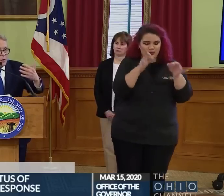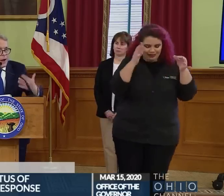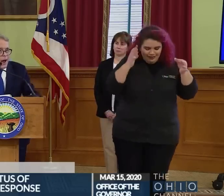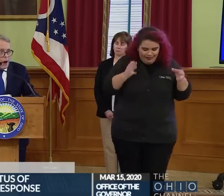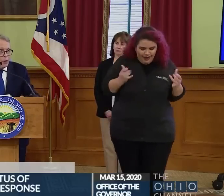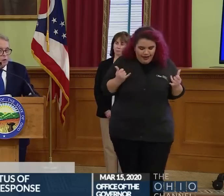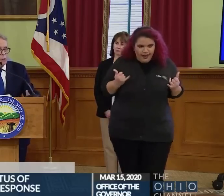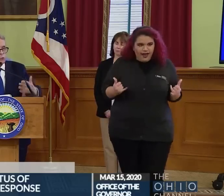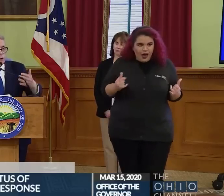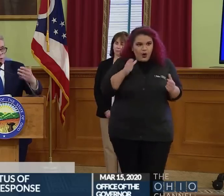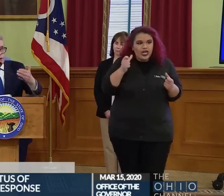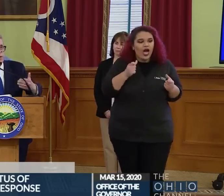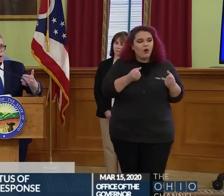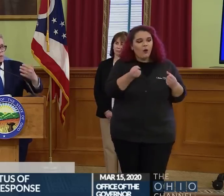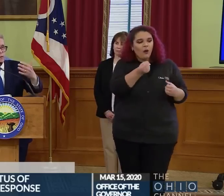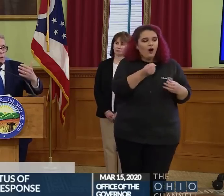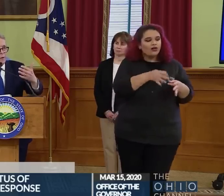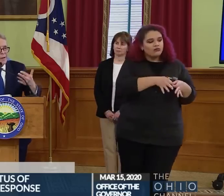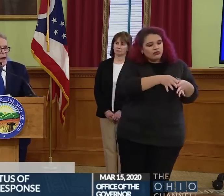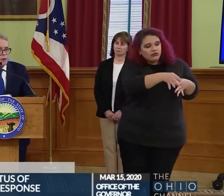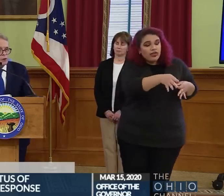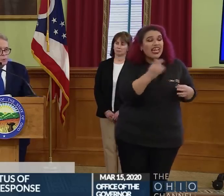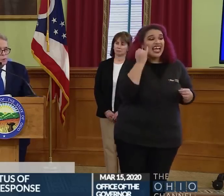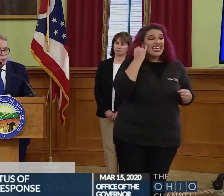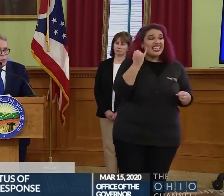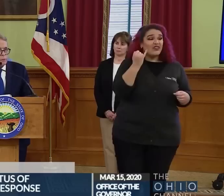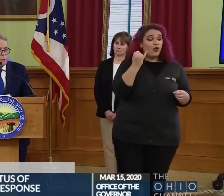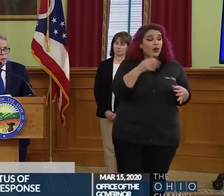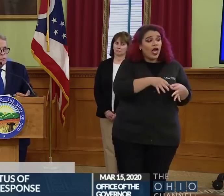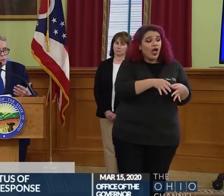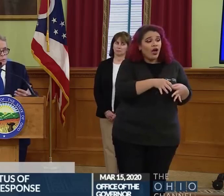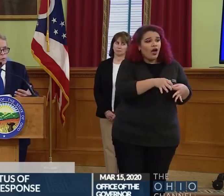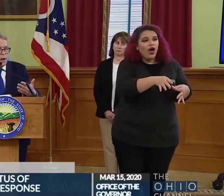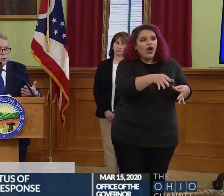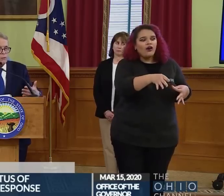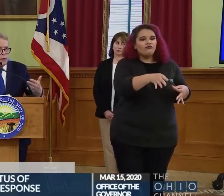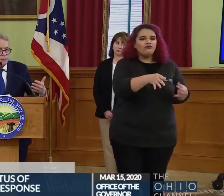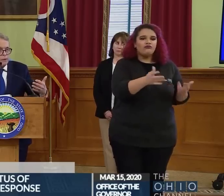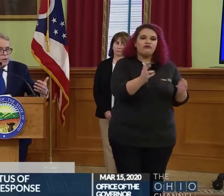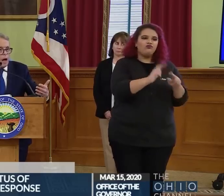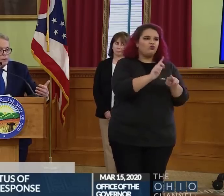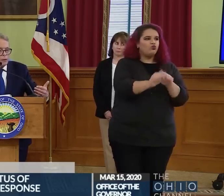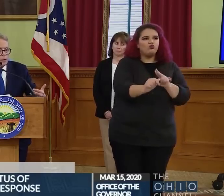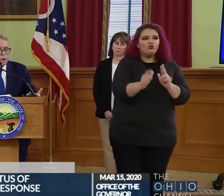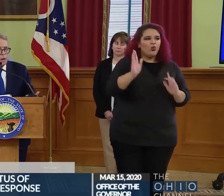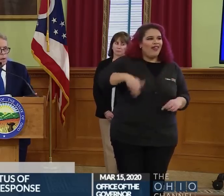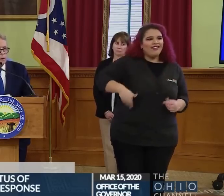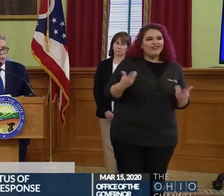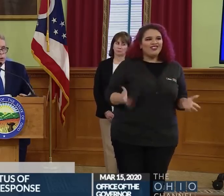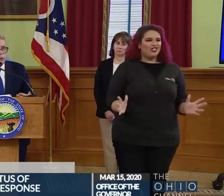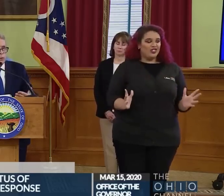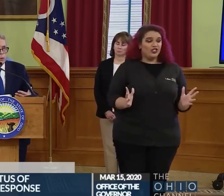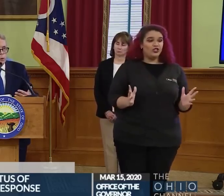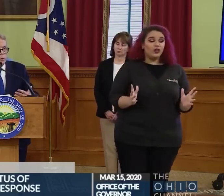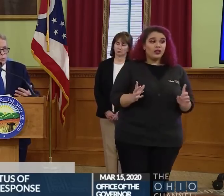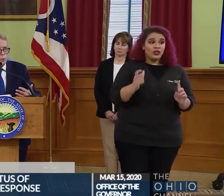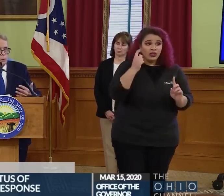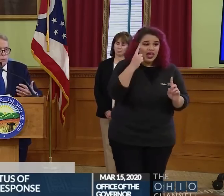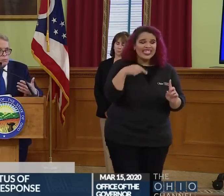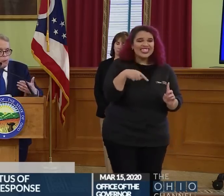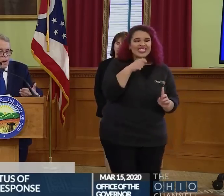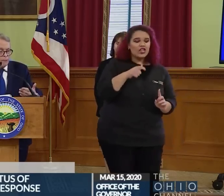decisions now, if we don't take these actions now, it's going to be too late. So this is a matter of life and death. And so, you